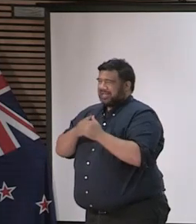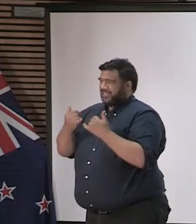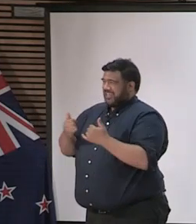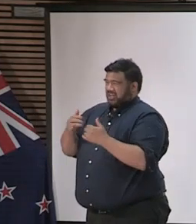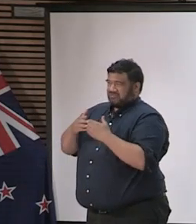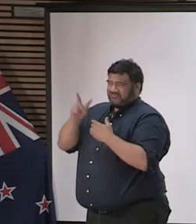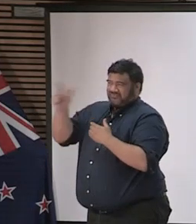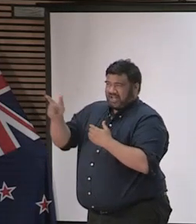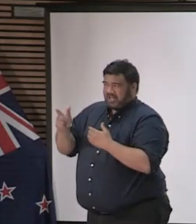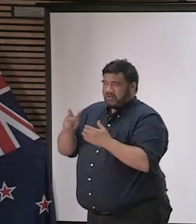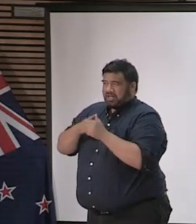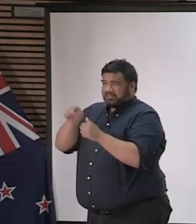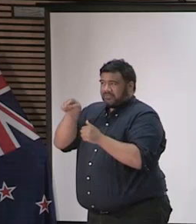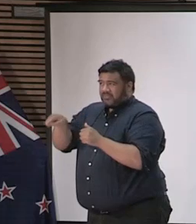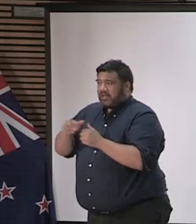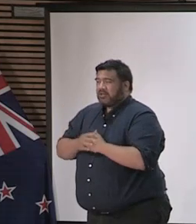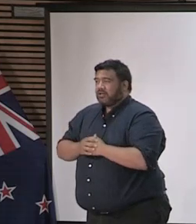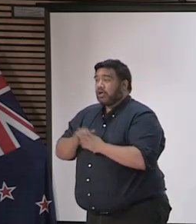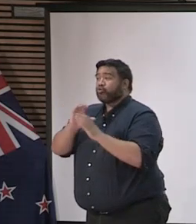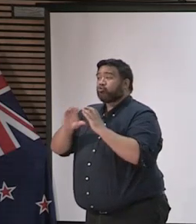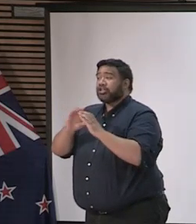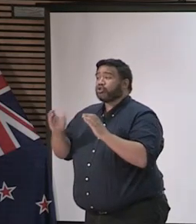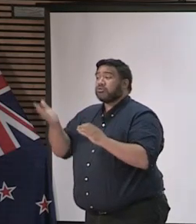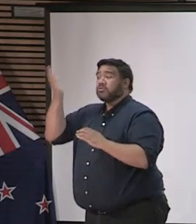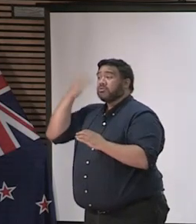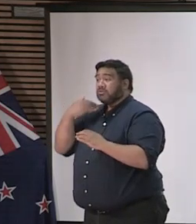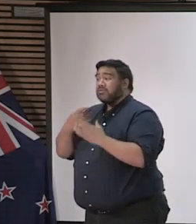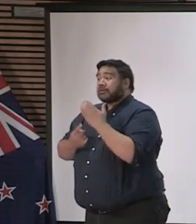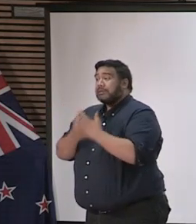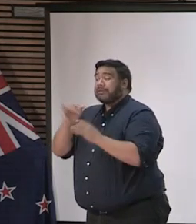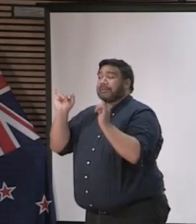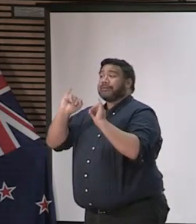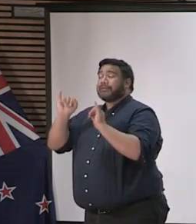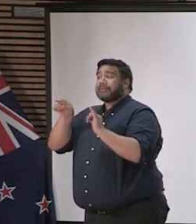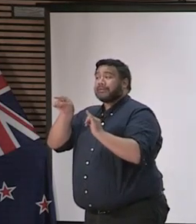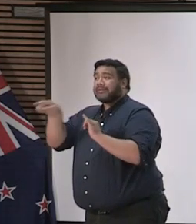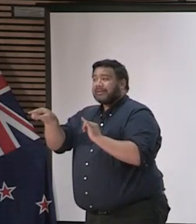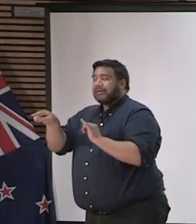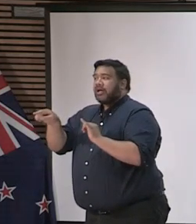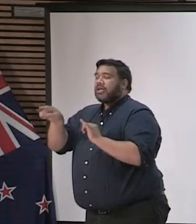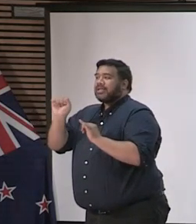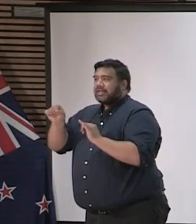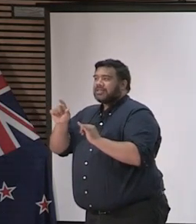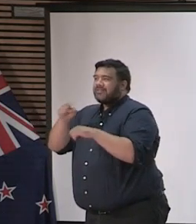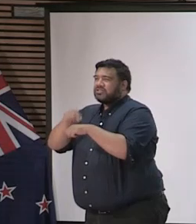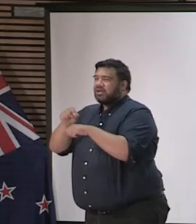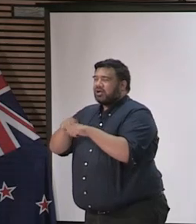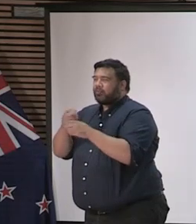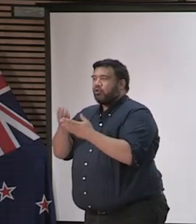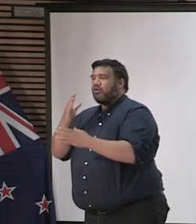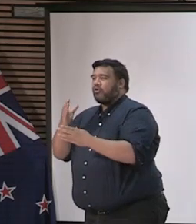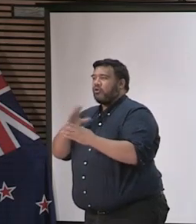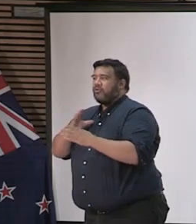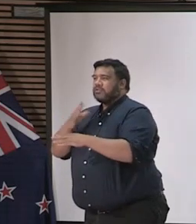time and kids did lose quite a block of learning, that didn't flow through into lower NCEA pass rates at the end of that year. In